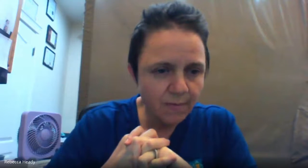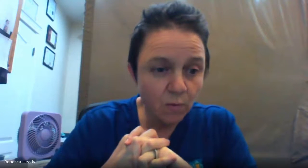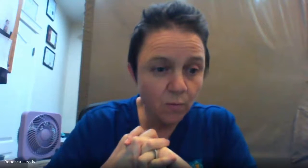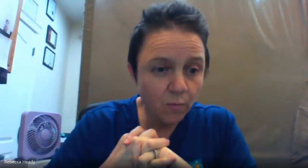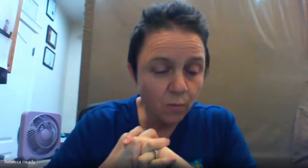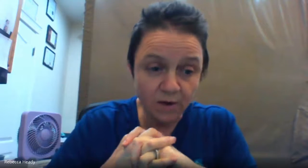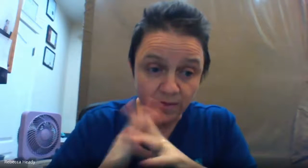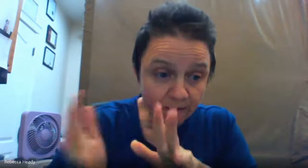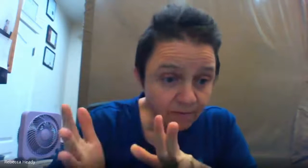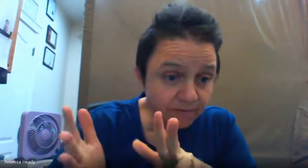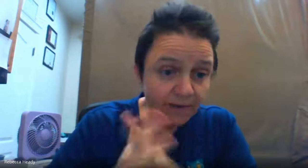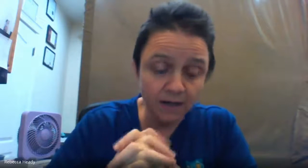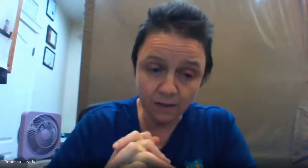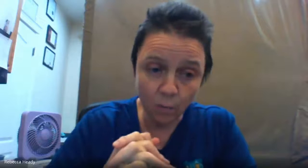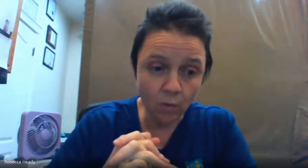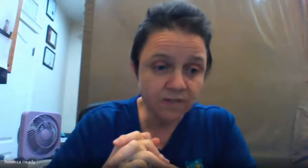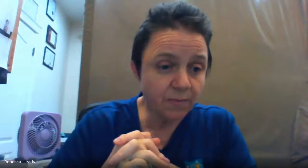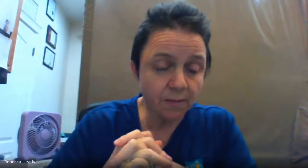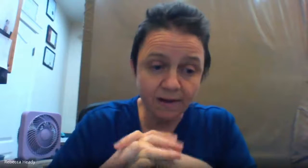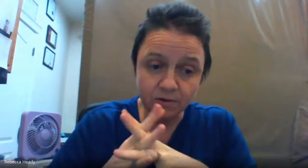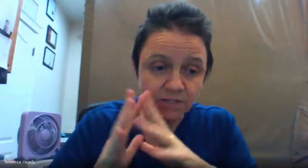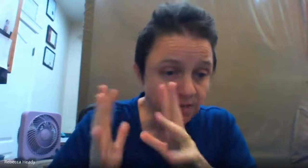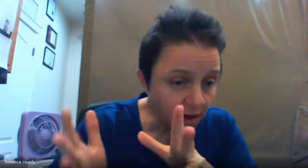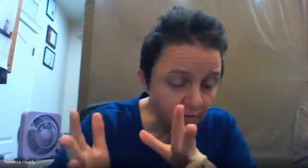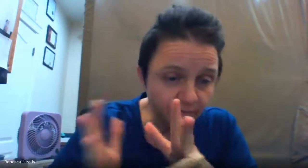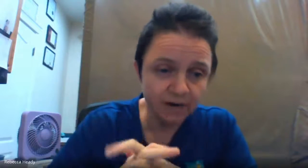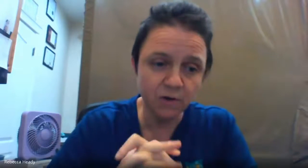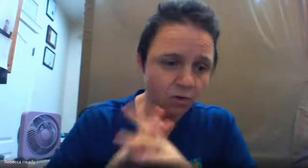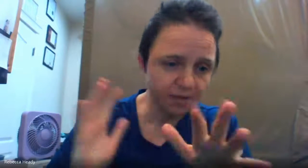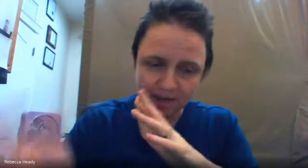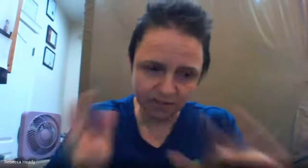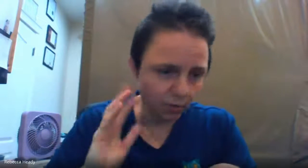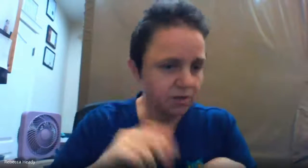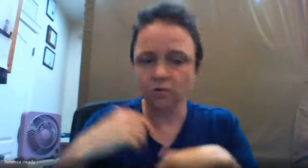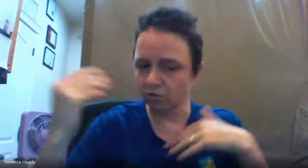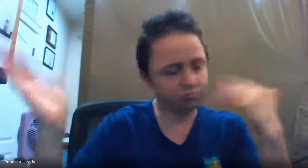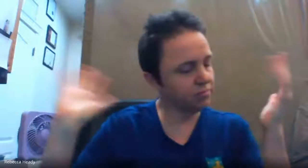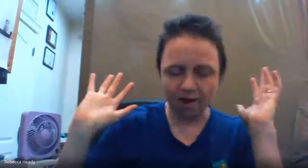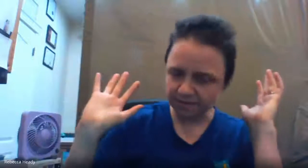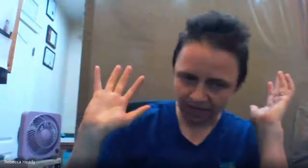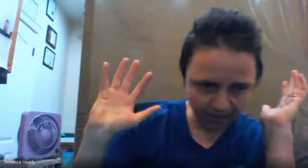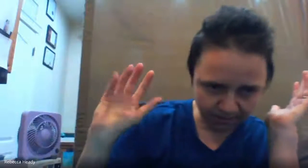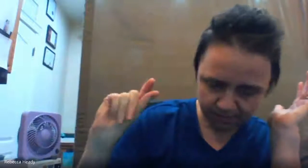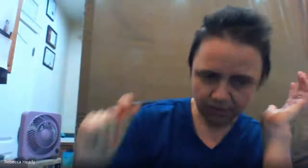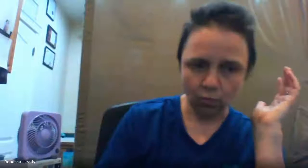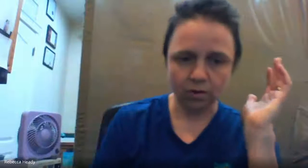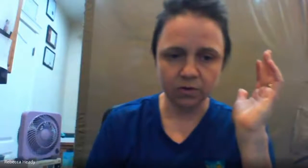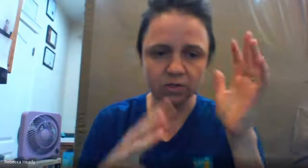maybe where you live, or something about yourself. And if you don't know the signs for it, you don't have to sign it, or you can